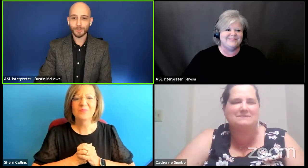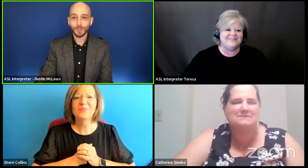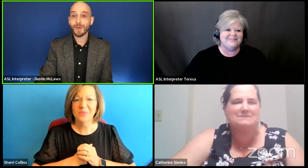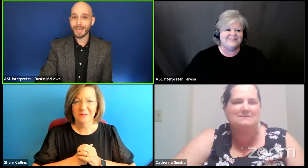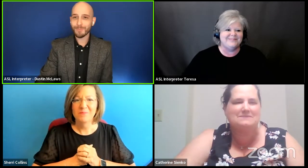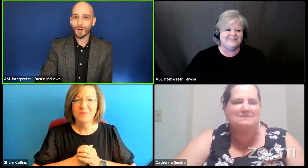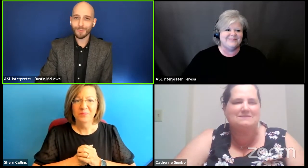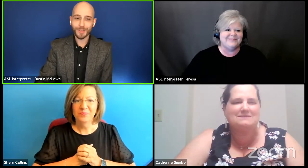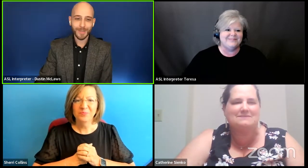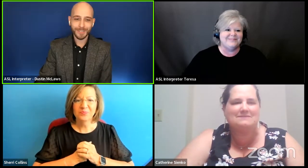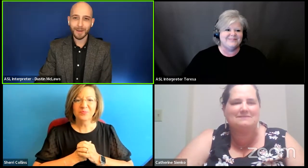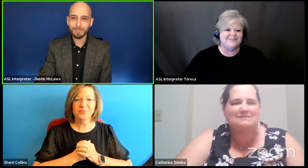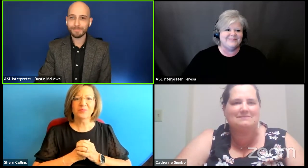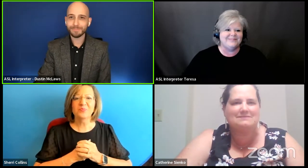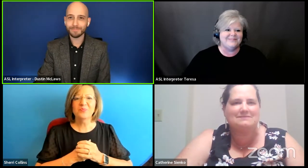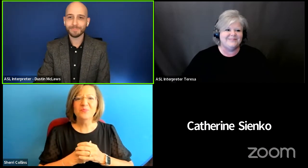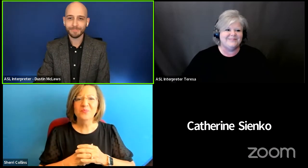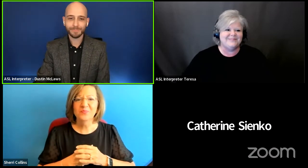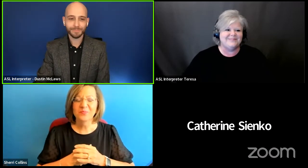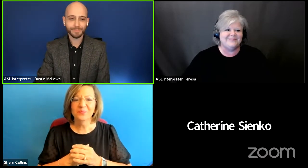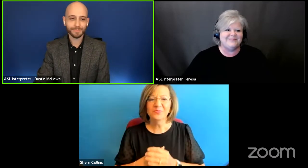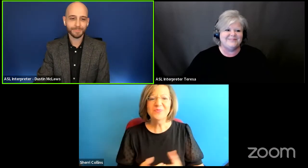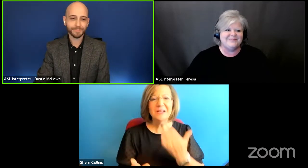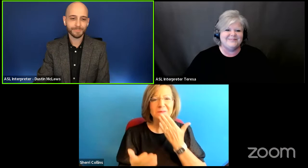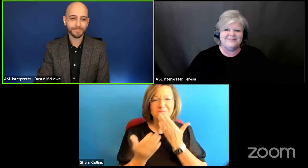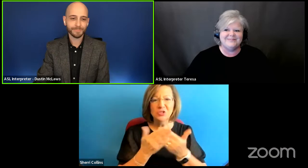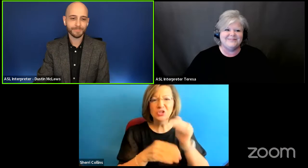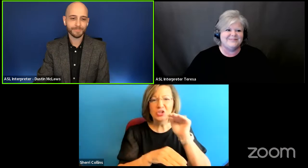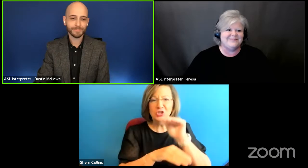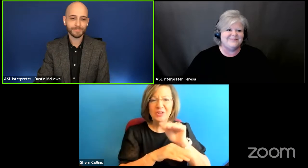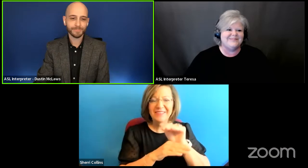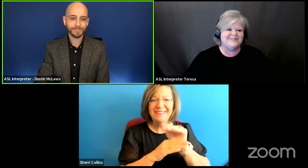And I will turn my camera off in the meantime.